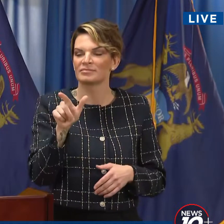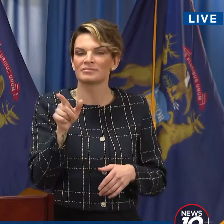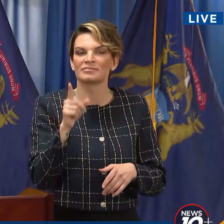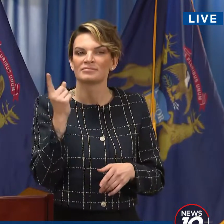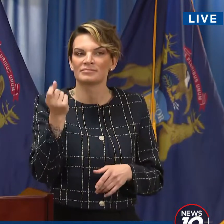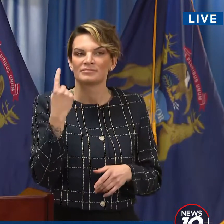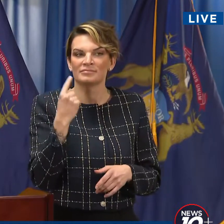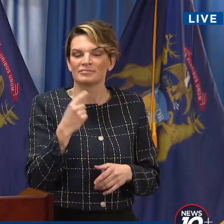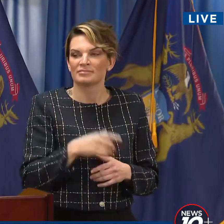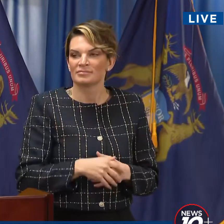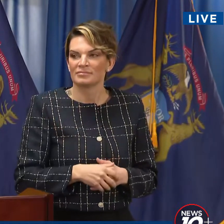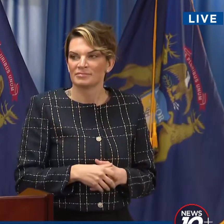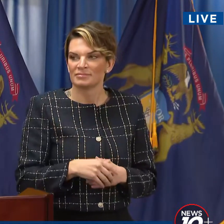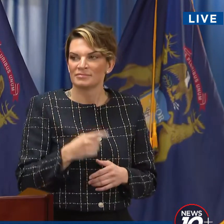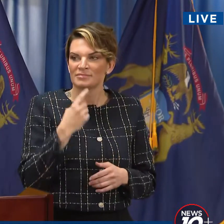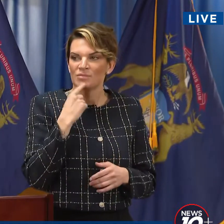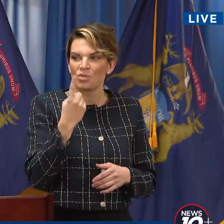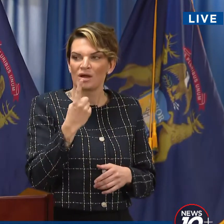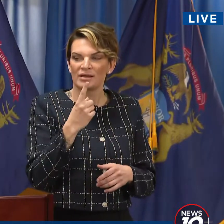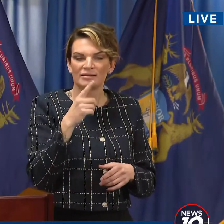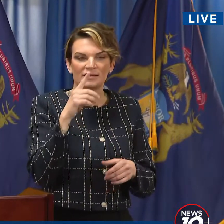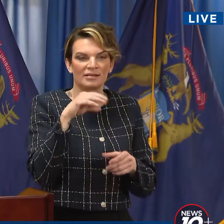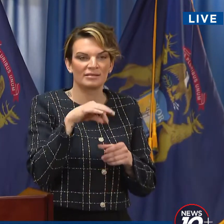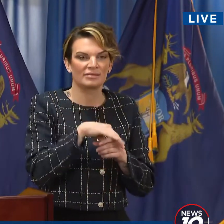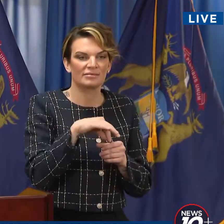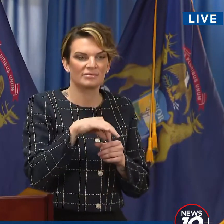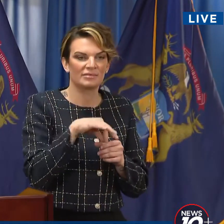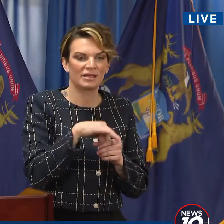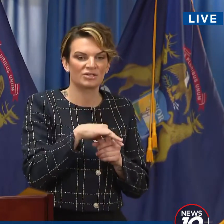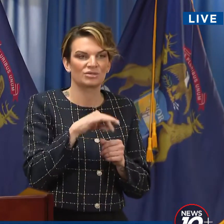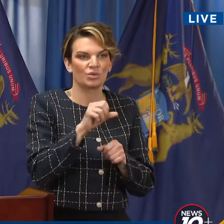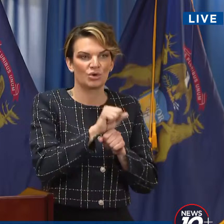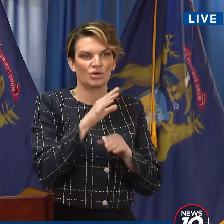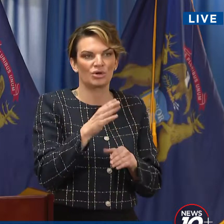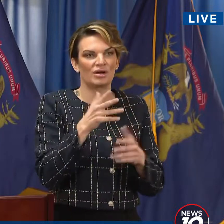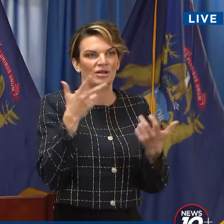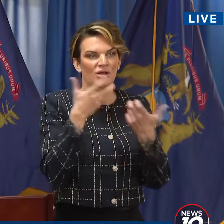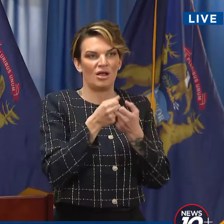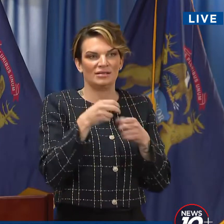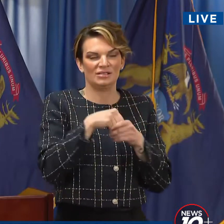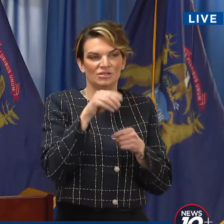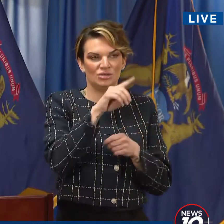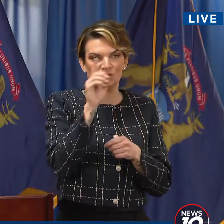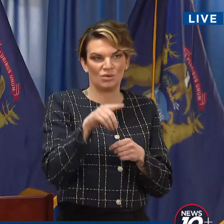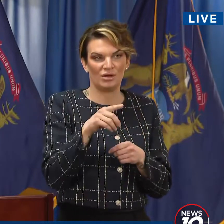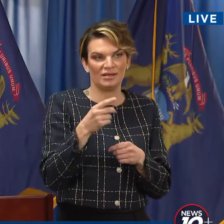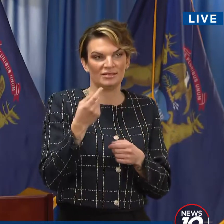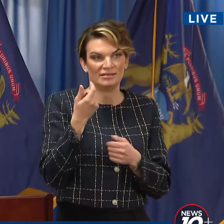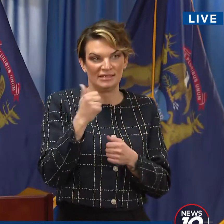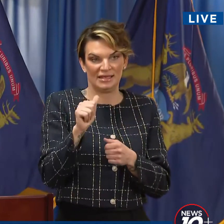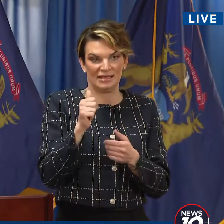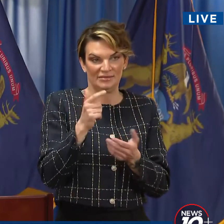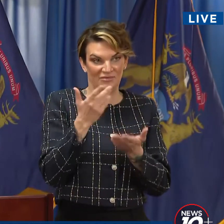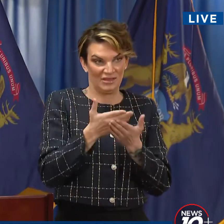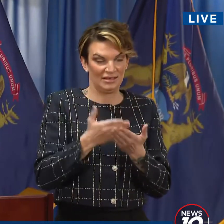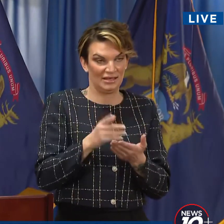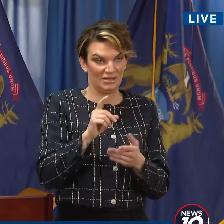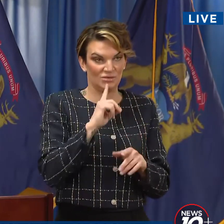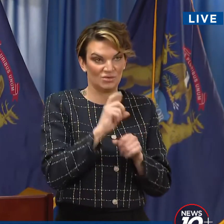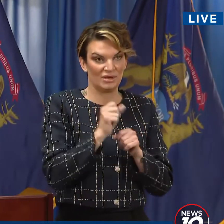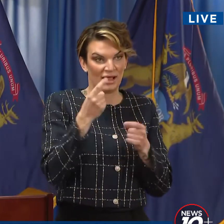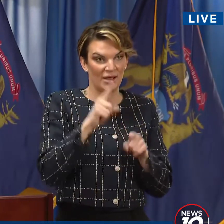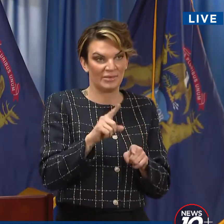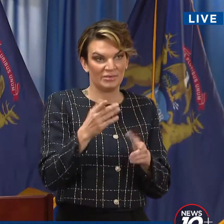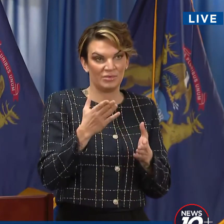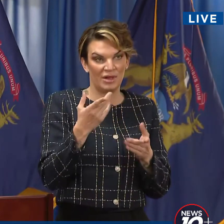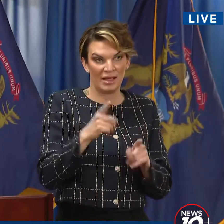that there was an election worker delivering ballots Mm-hmm. to a car accident in Detroit. Can you confirm if there's any validity to that and give us any information about